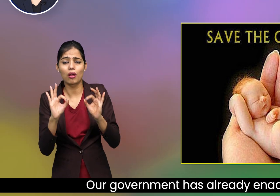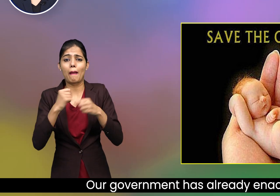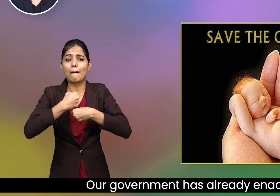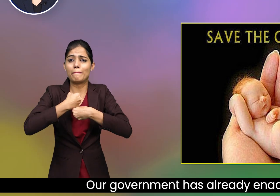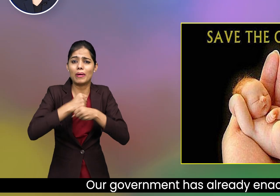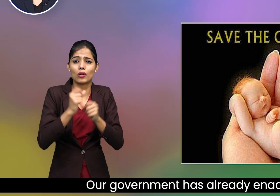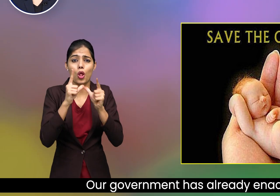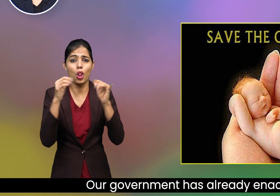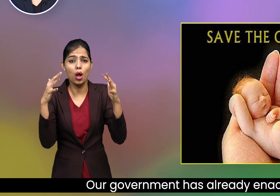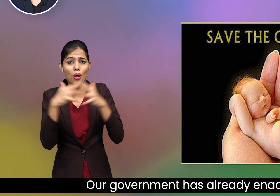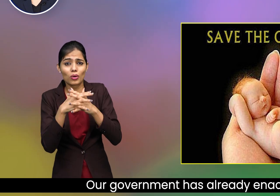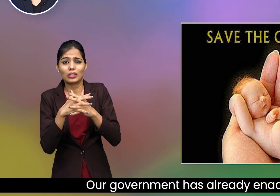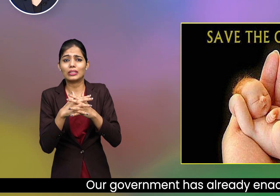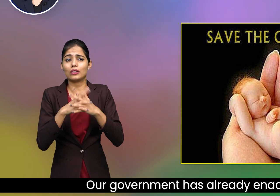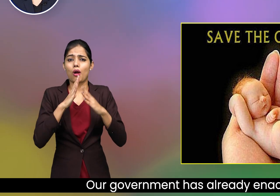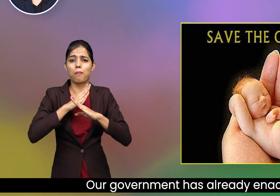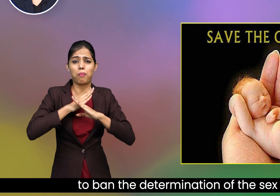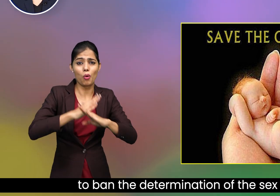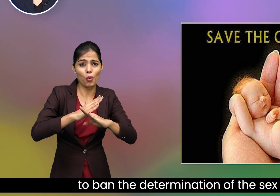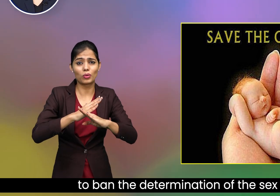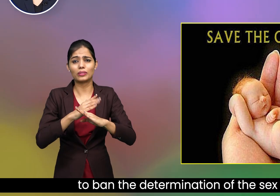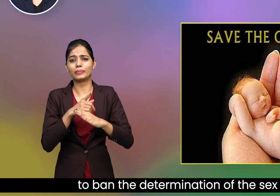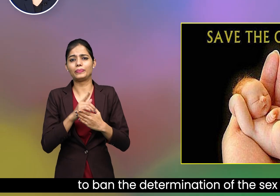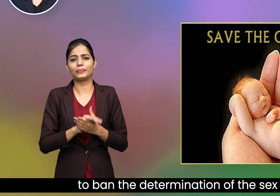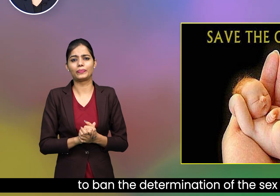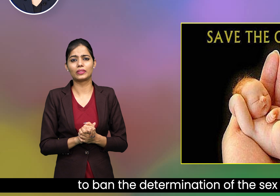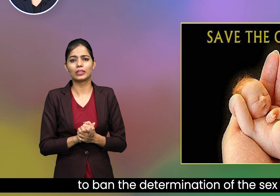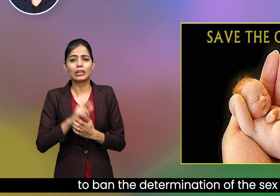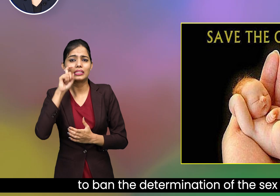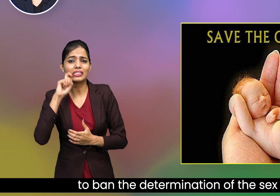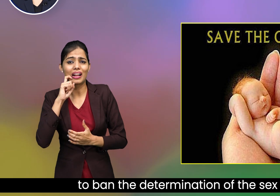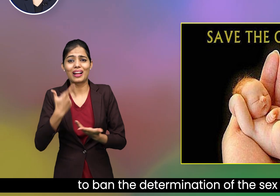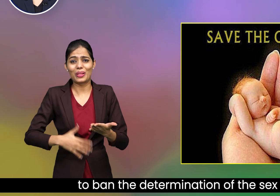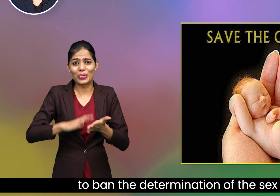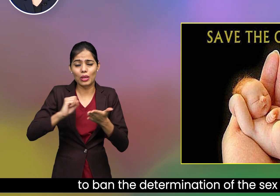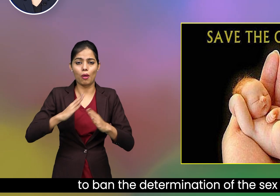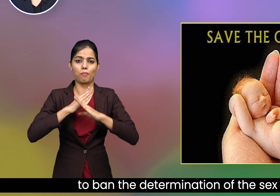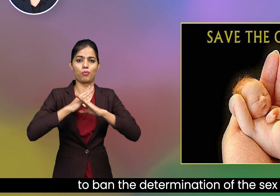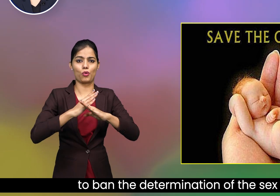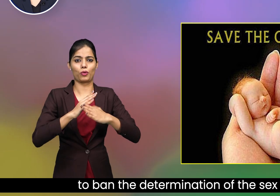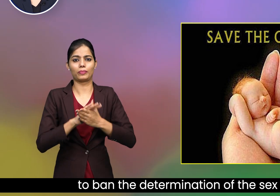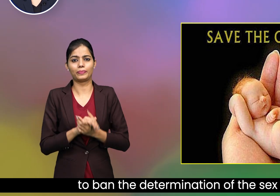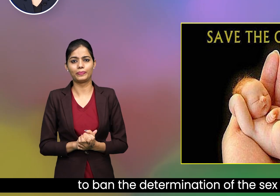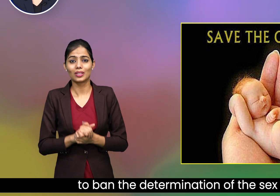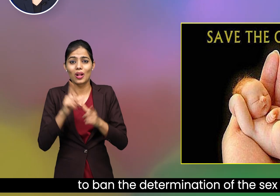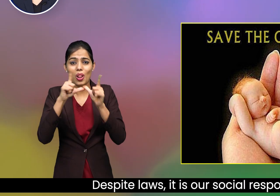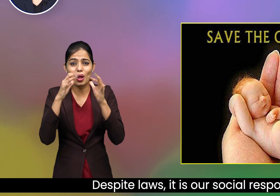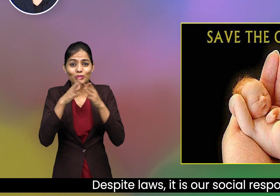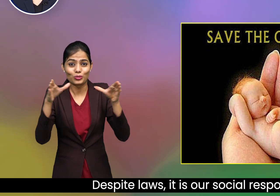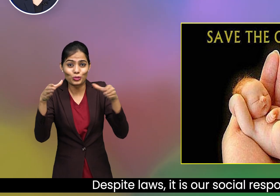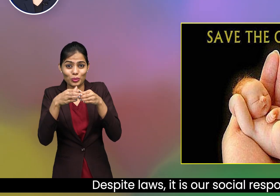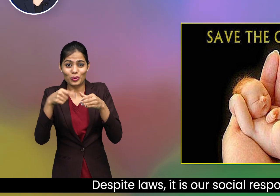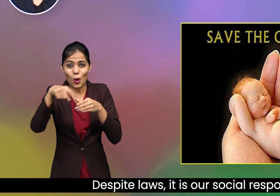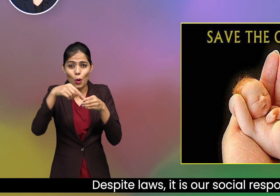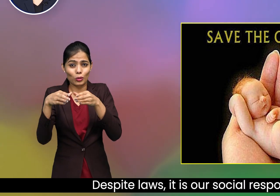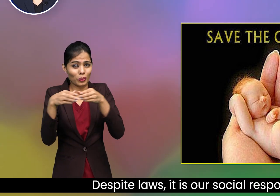Our government has already enacted laws to ban the determination of the sex of fetuses.